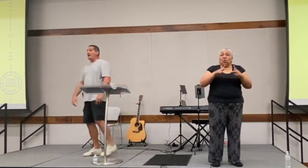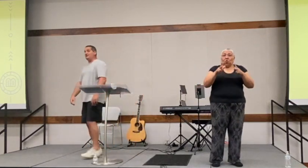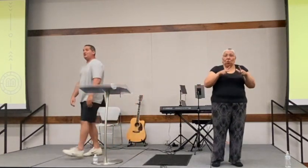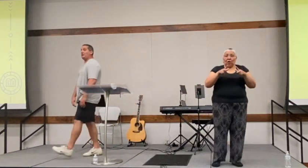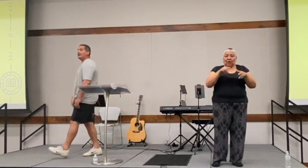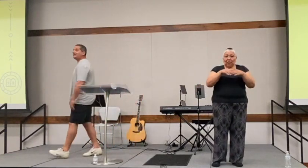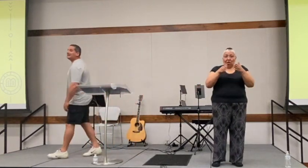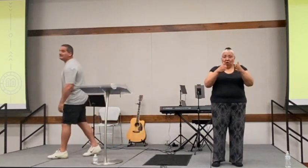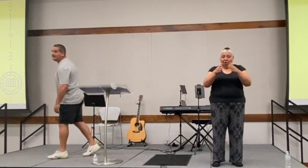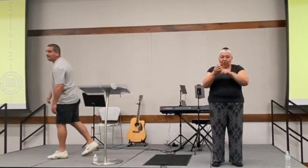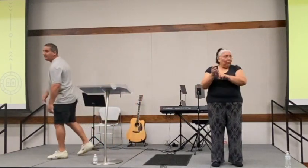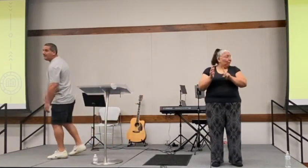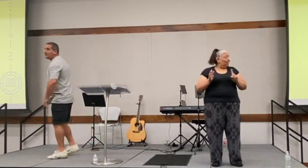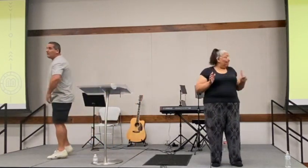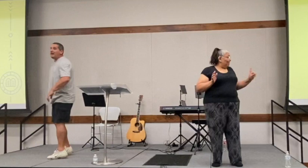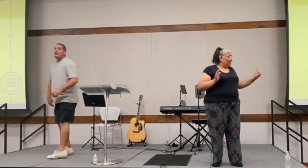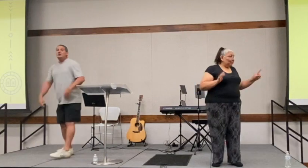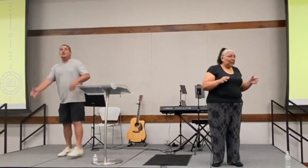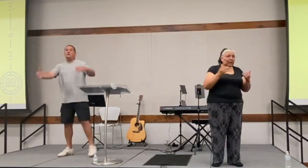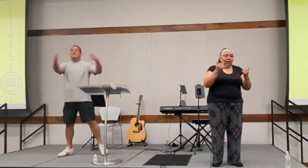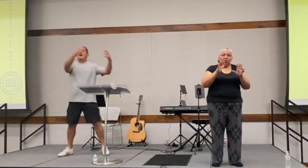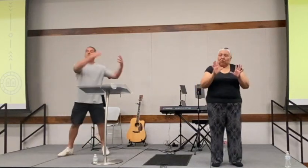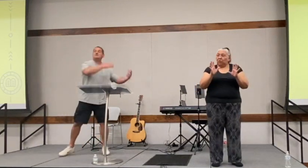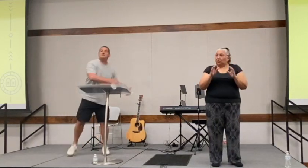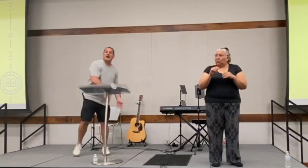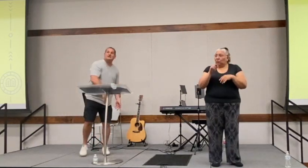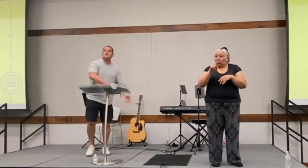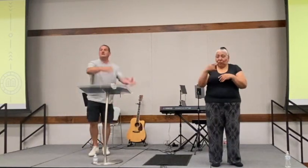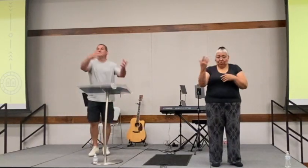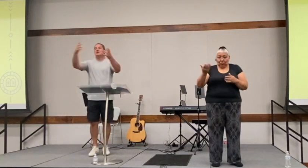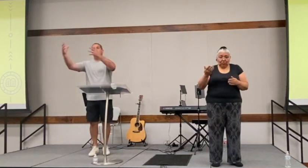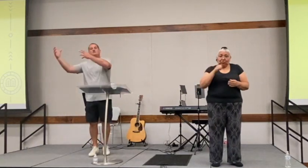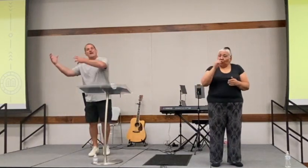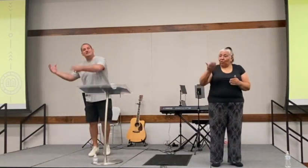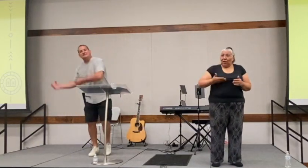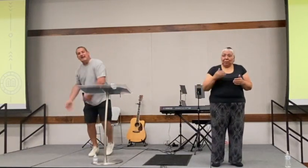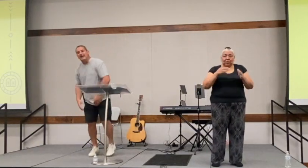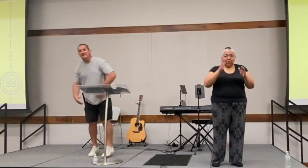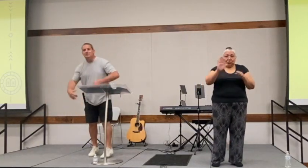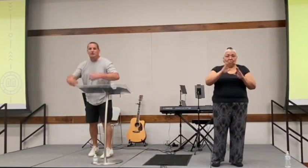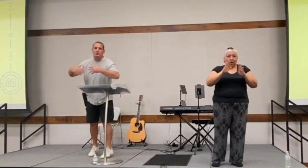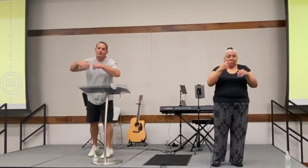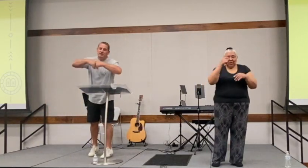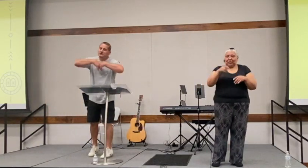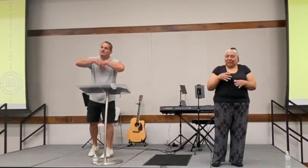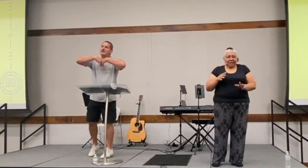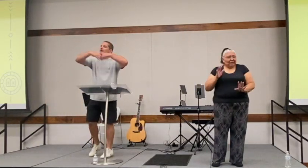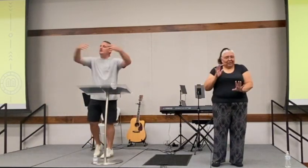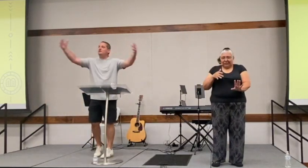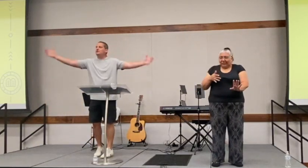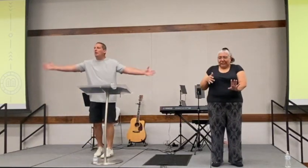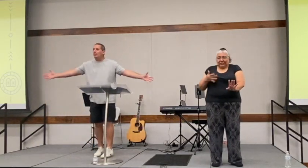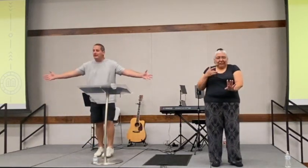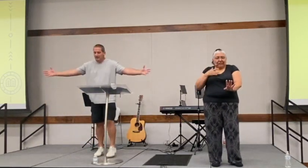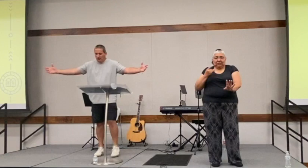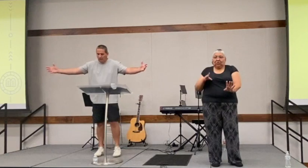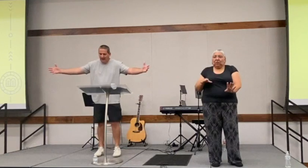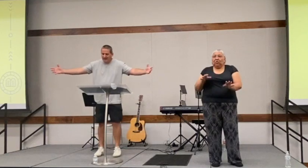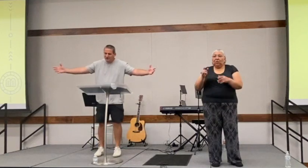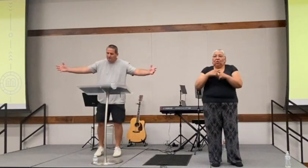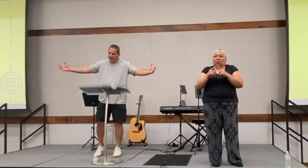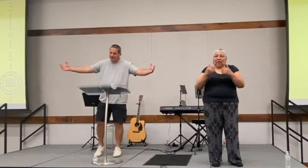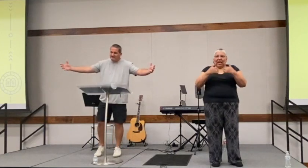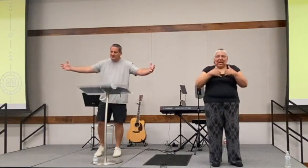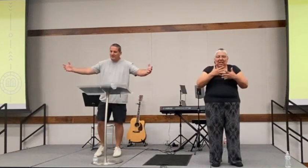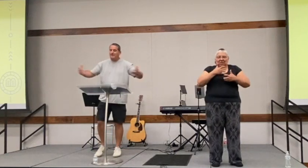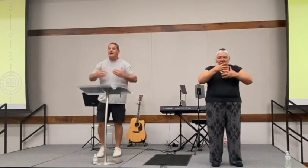other way because you don't want to talk to them, right? You don't invite them to your house because you can't stand them, or you're just holding